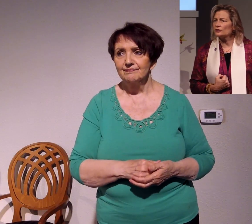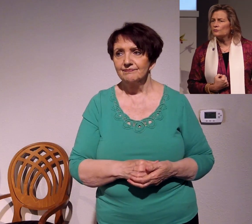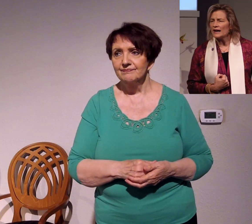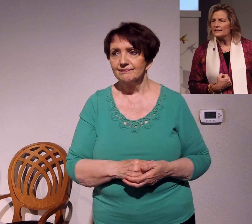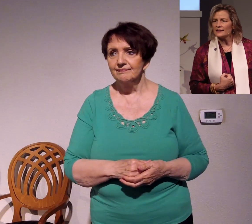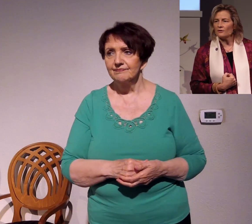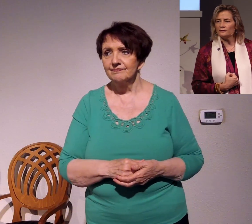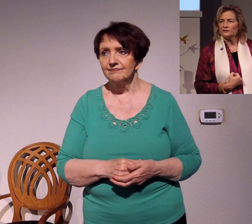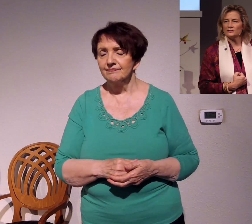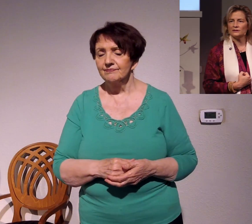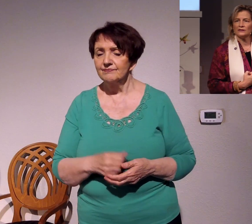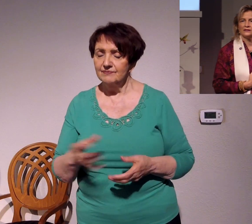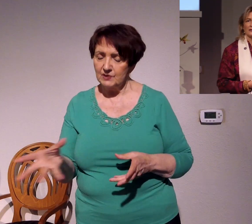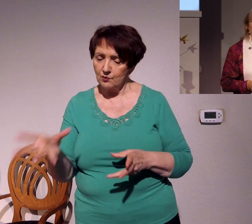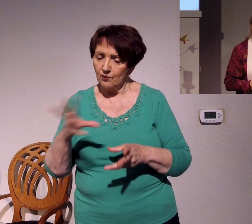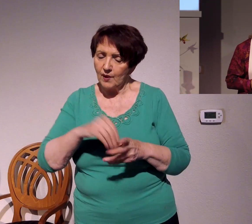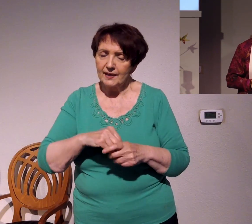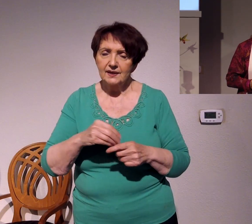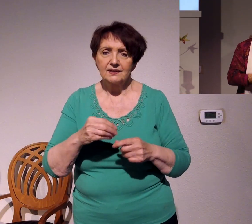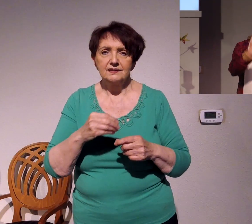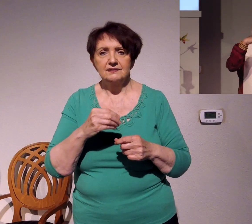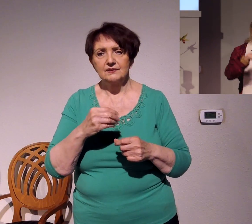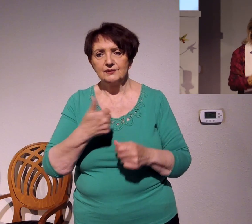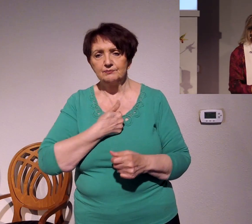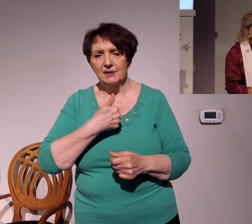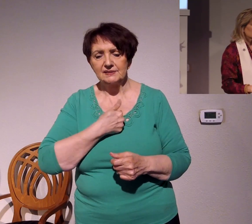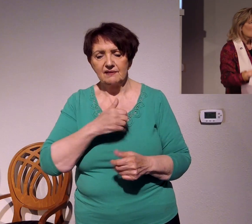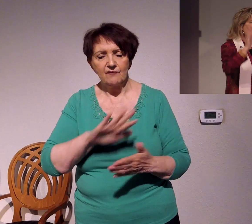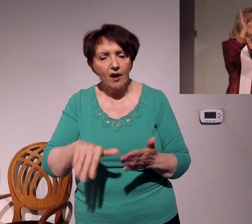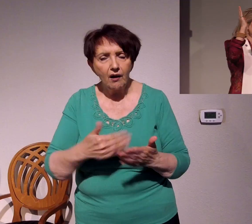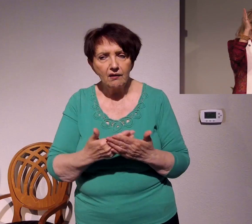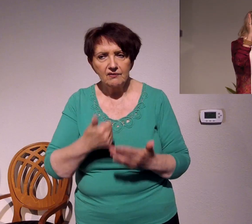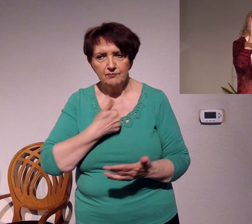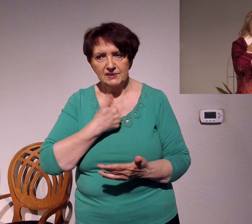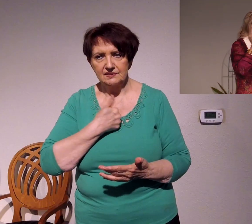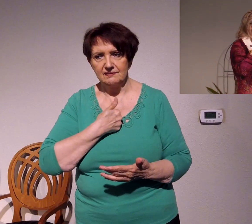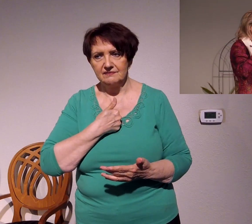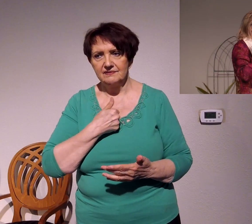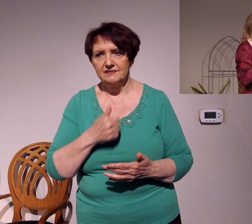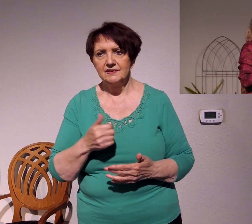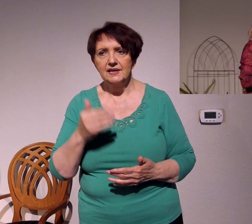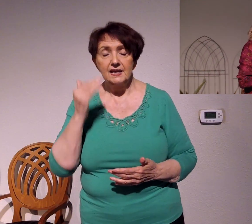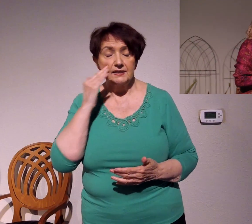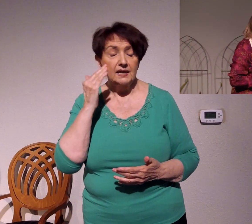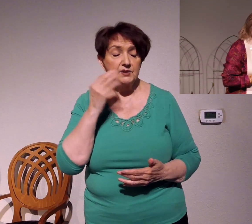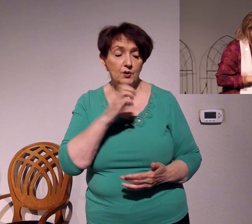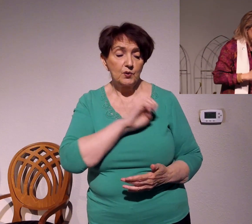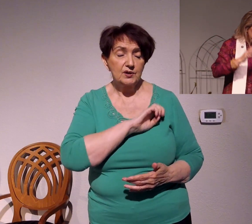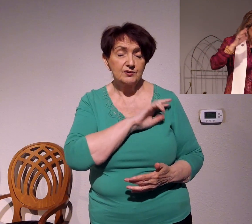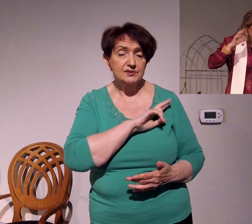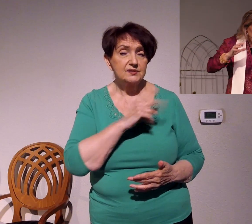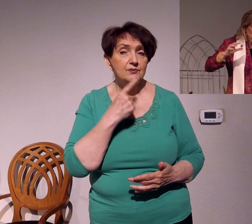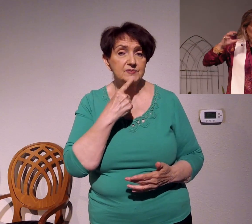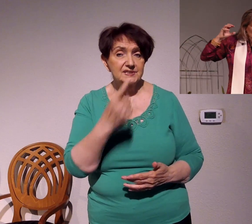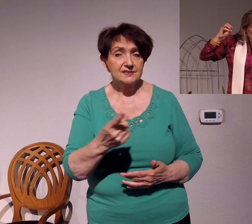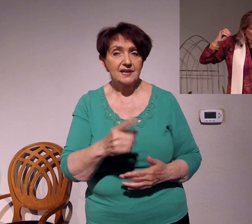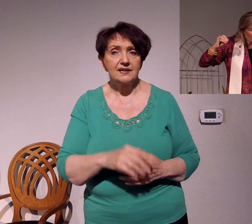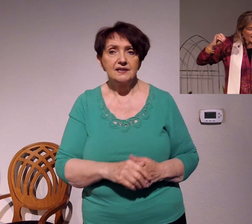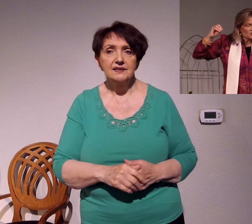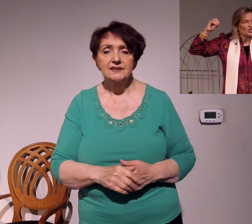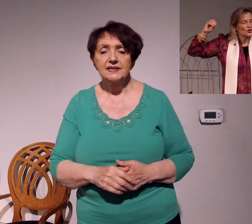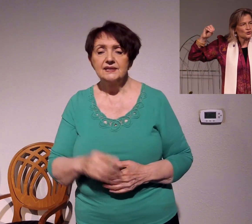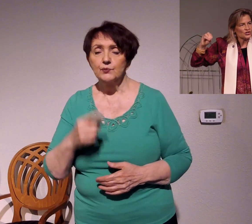radically include myself. And because of that, I know what Holmes is saying here when he says the person